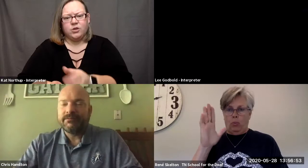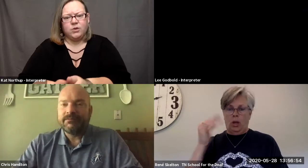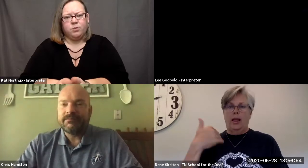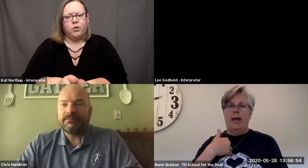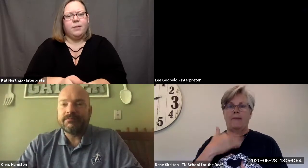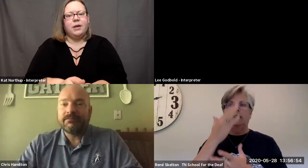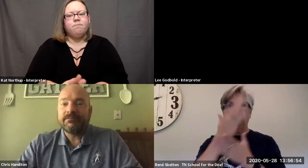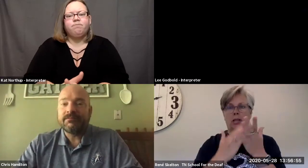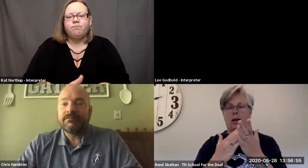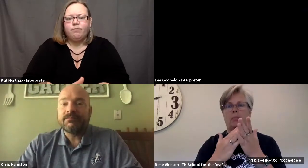school programming?